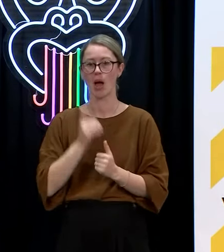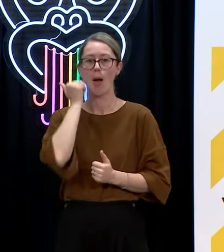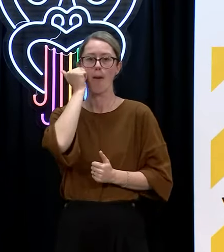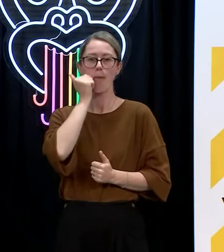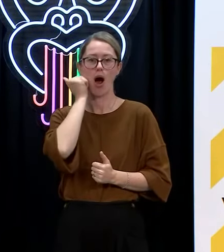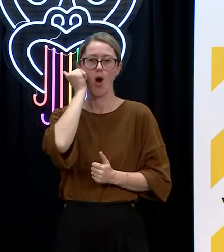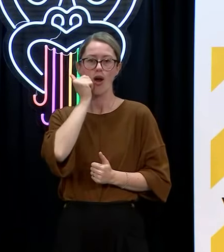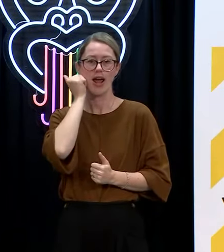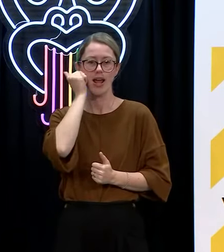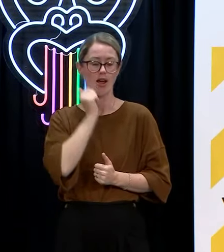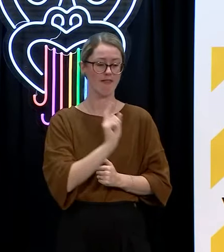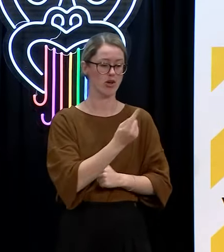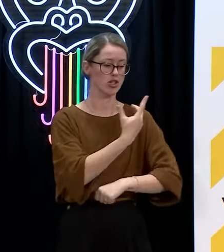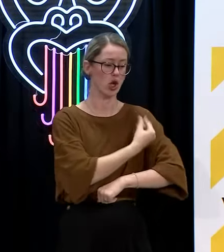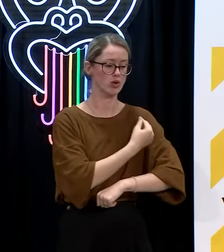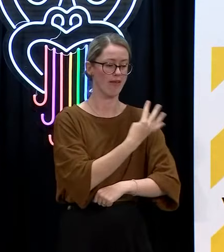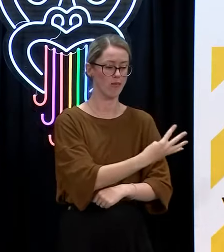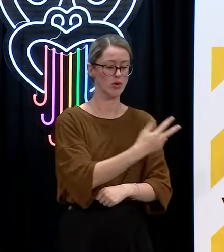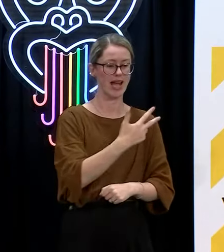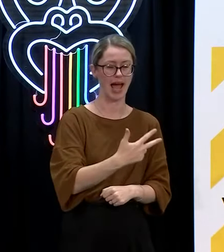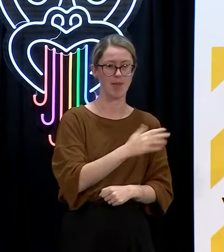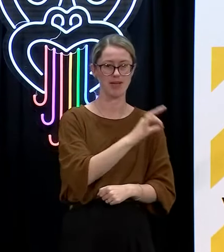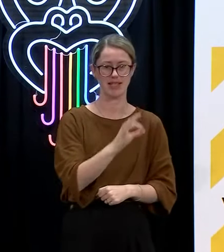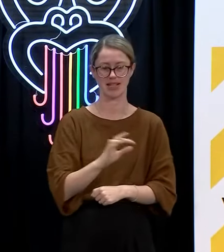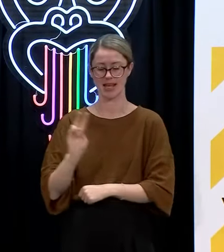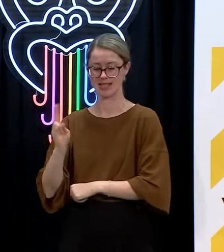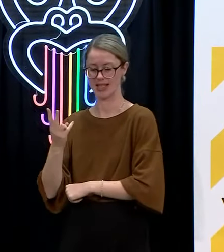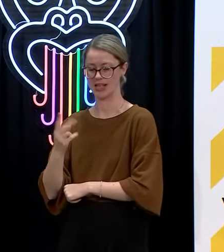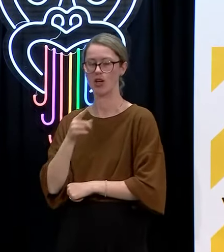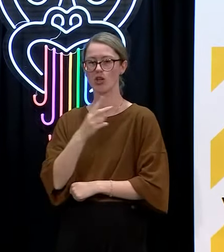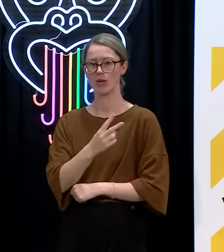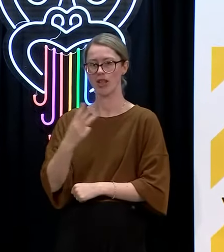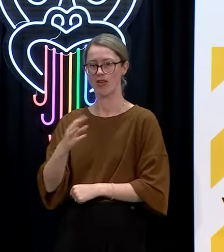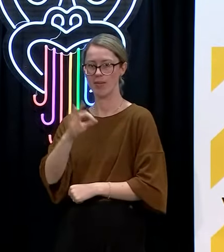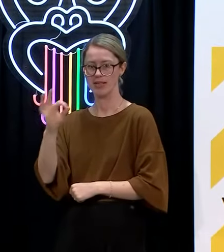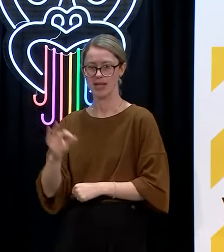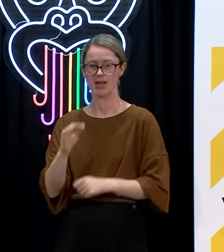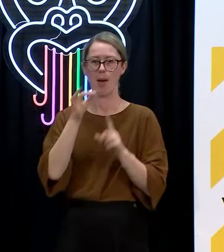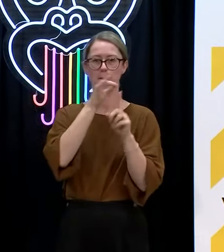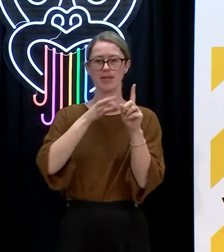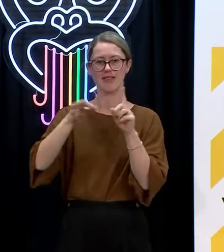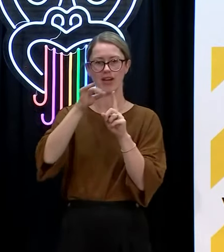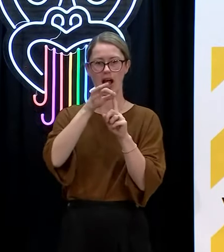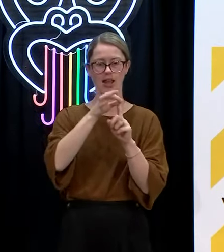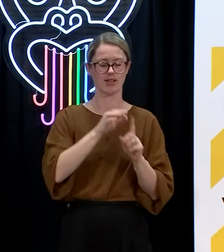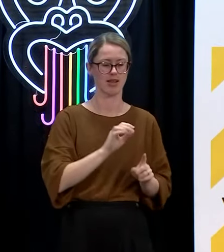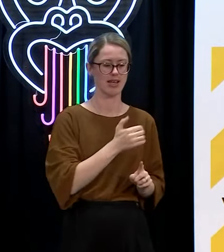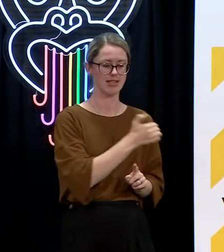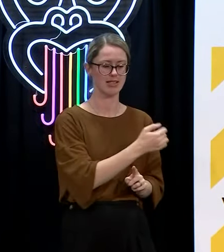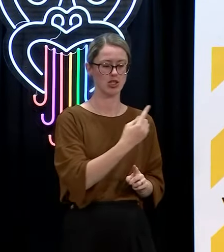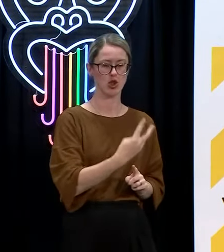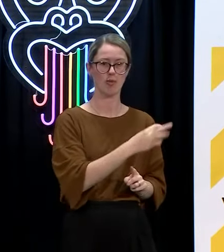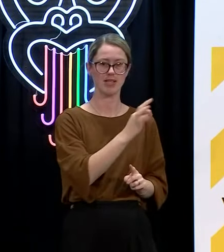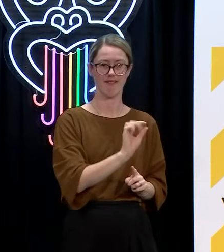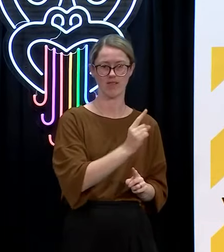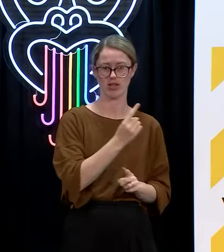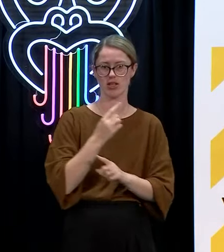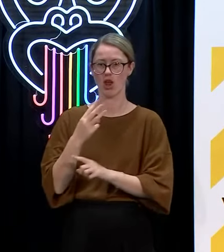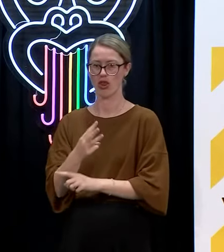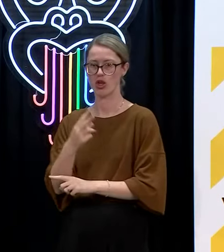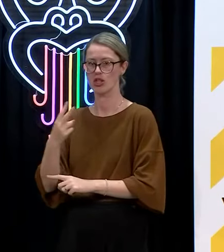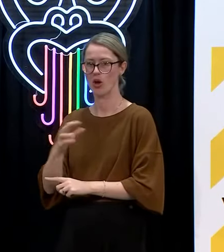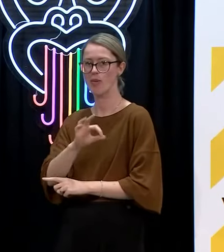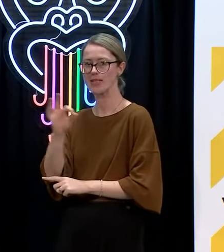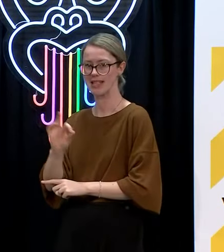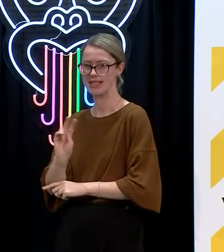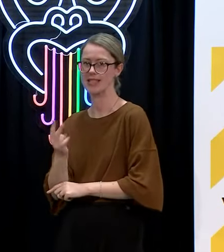of Māori have had their first dose, 23% their second. 62% of Pacific peoples have had their first dose, and